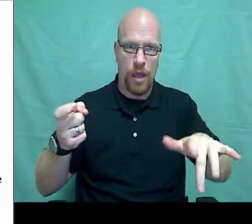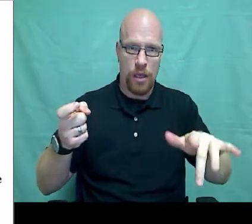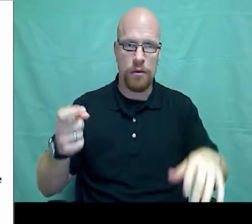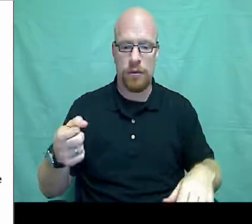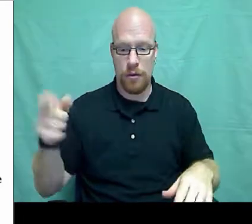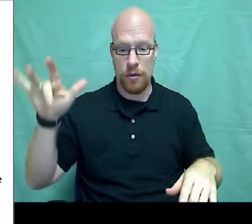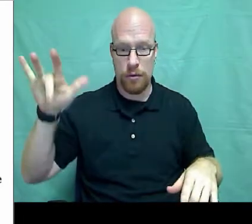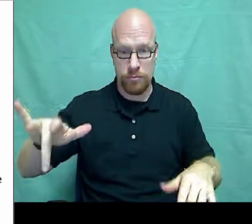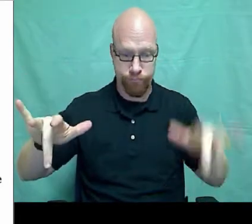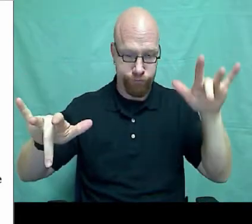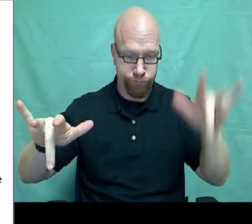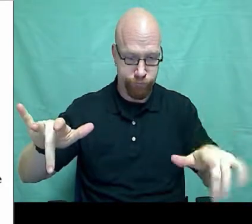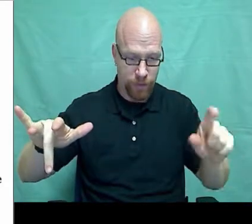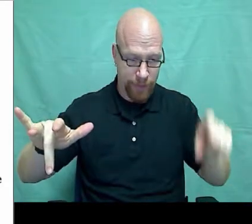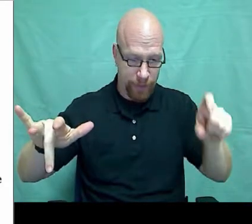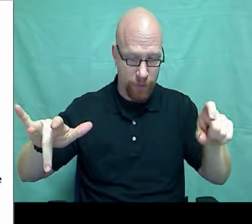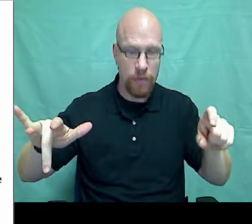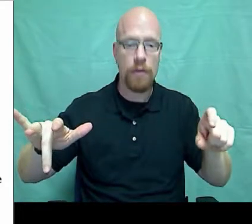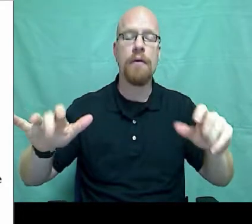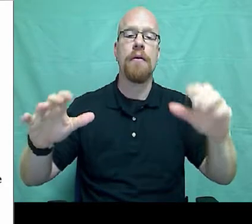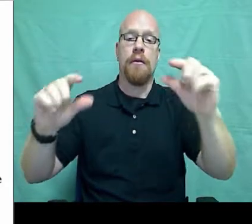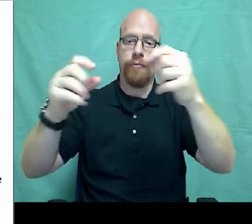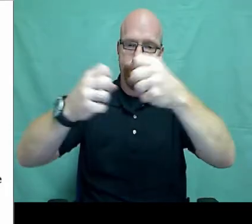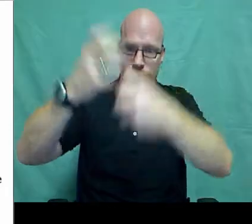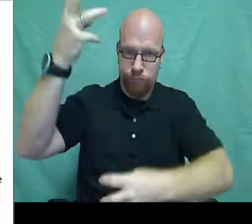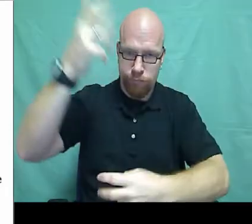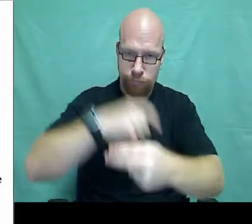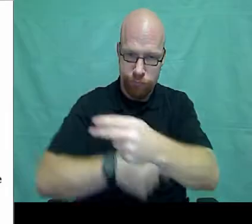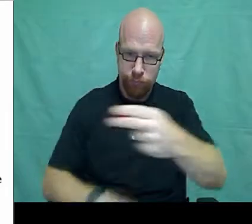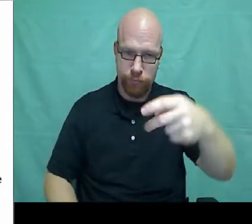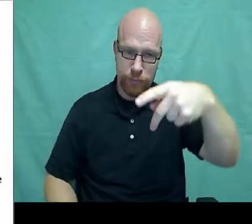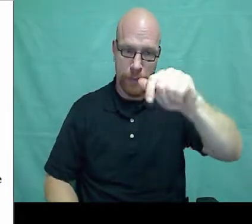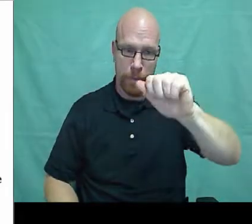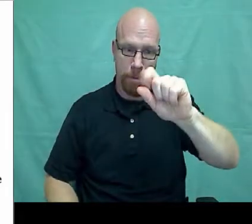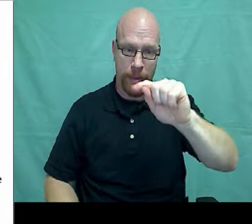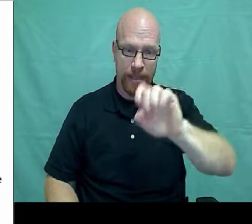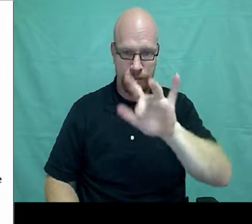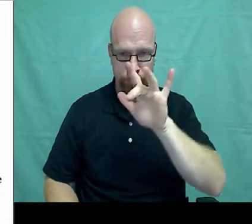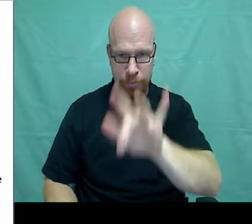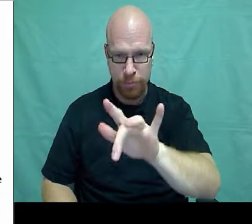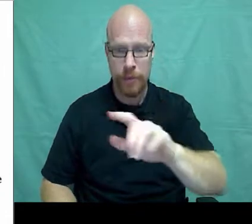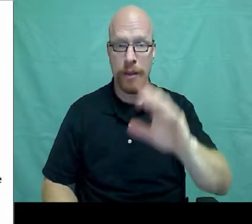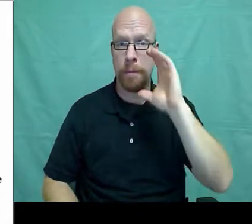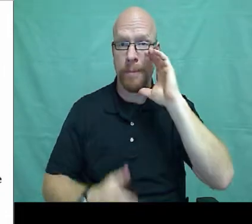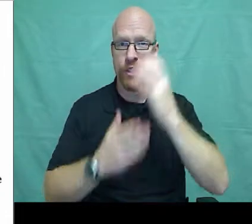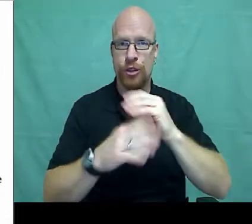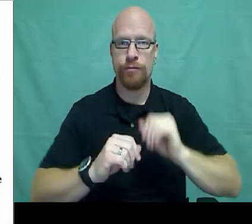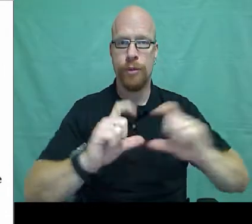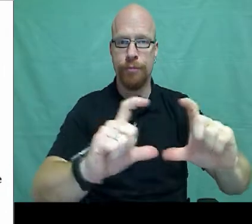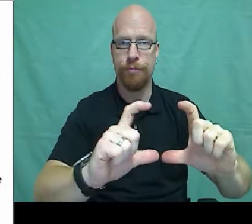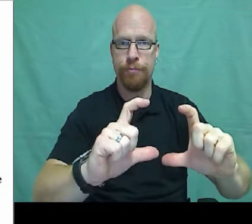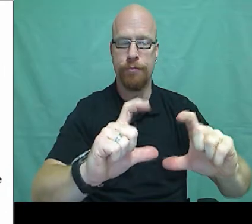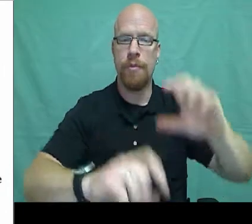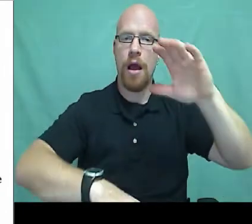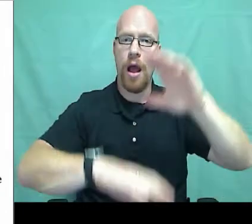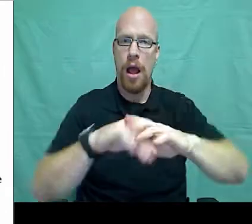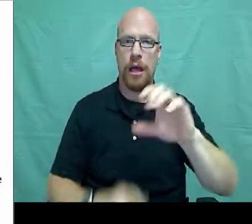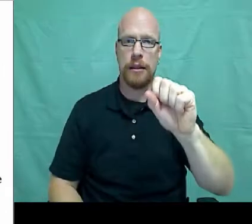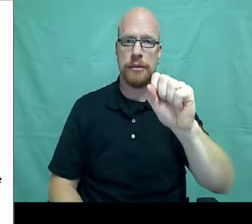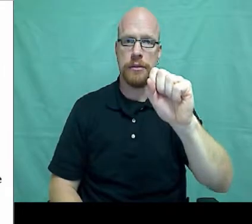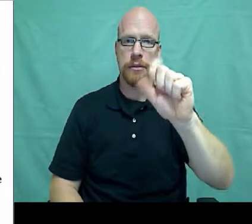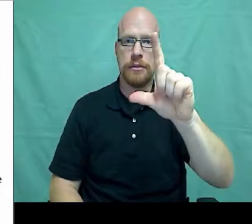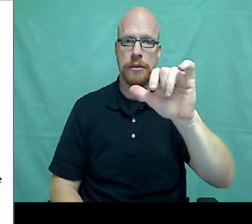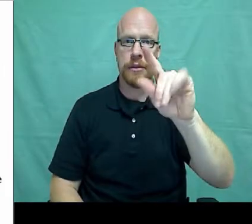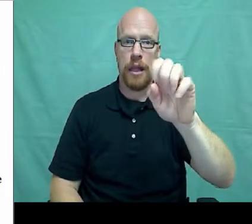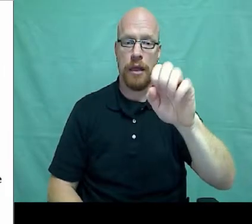control click on the Mac, that is. This menu will appear, choose the option for paste, and the picture will appear on